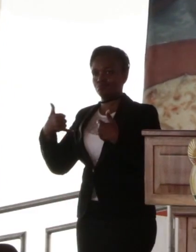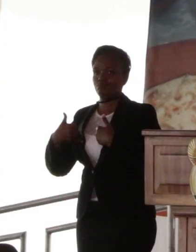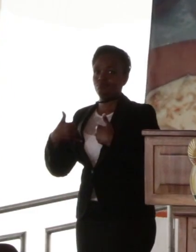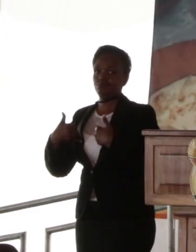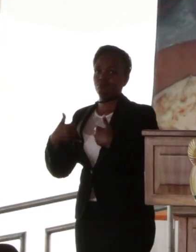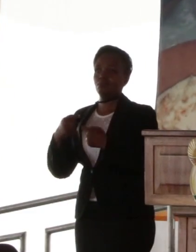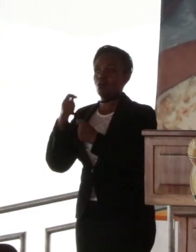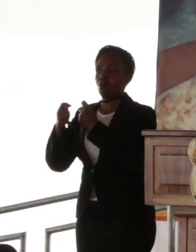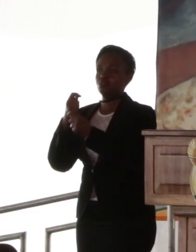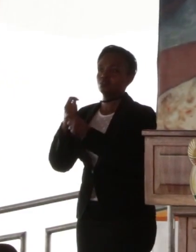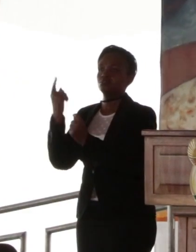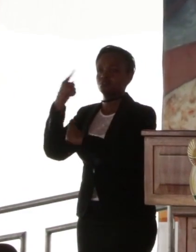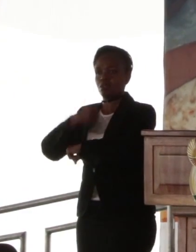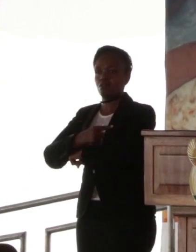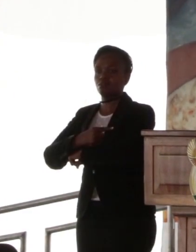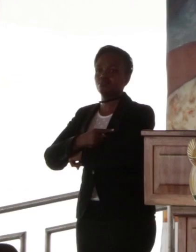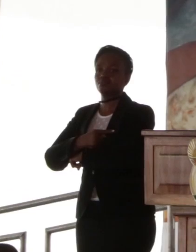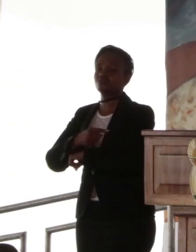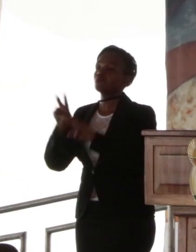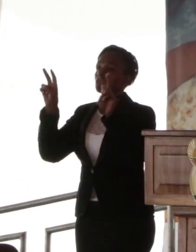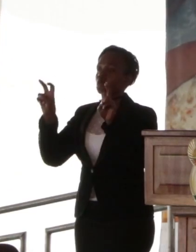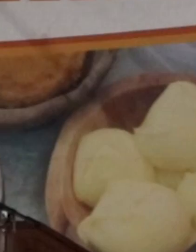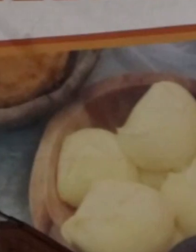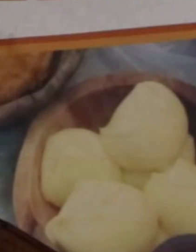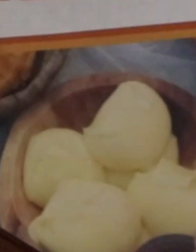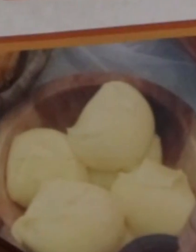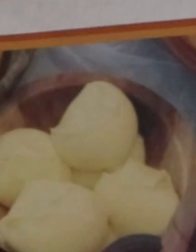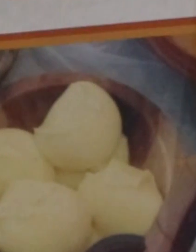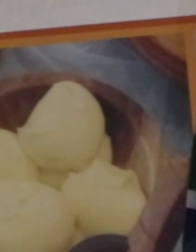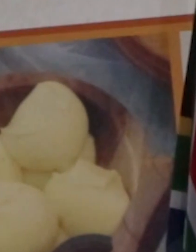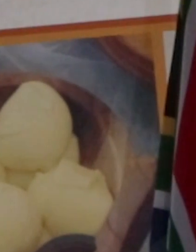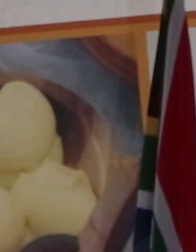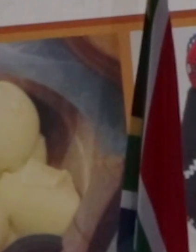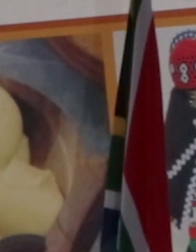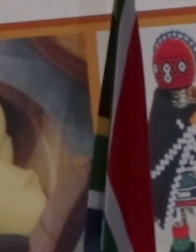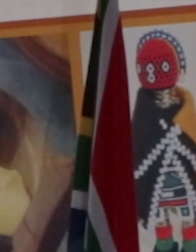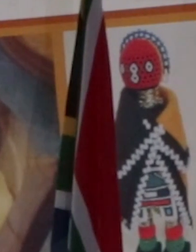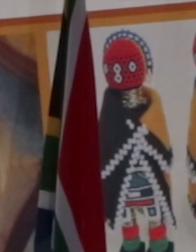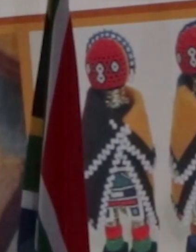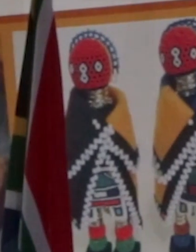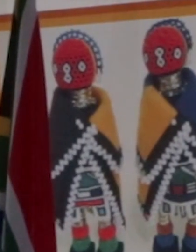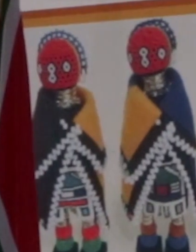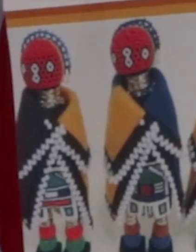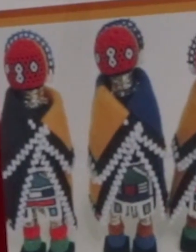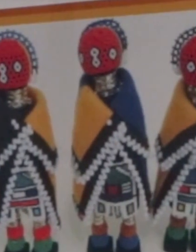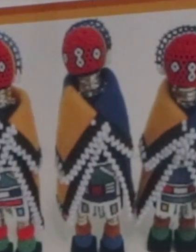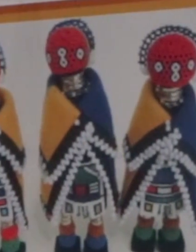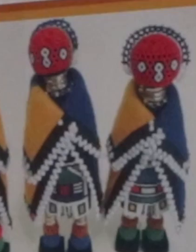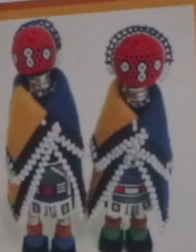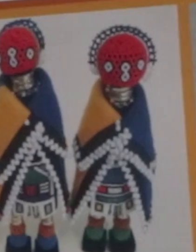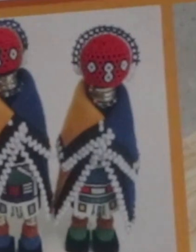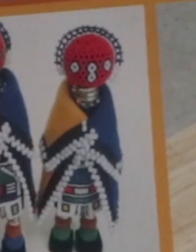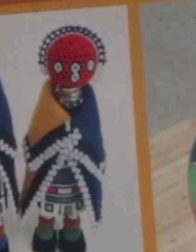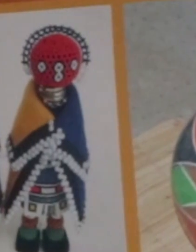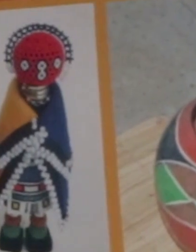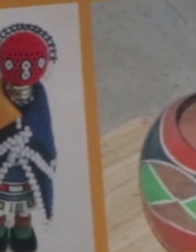theme, the year of O.R. Tambo, celebrating our liberation